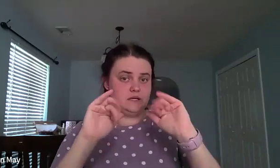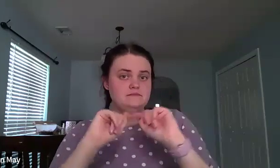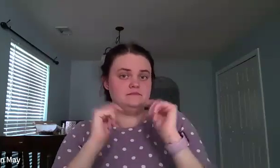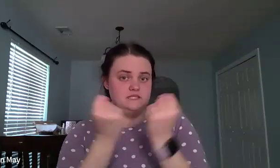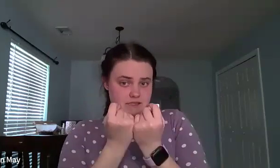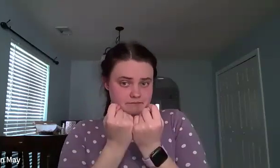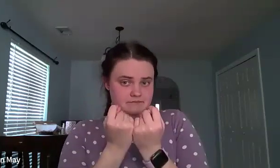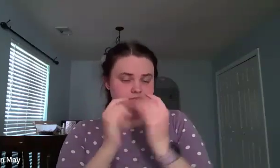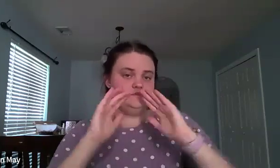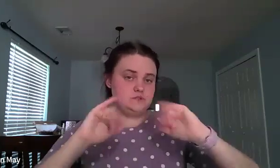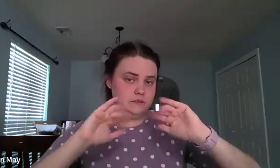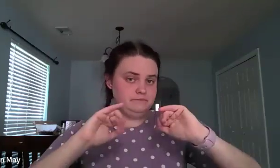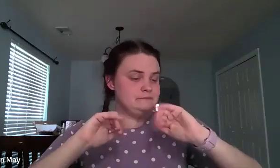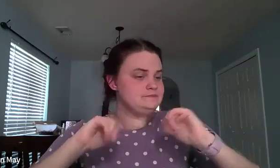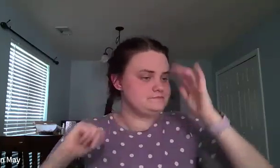swim team, swim.